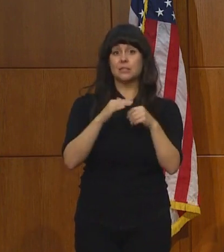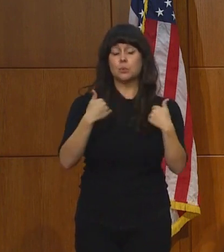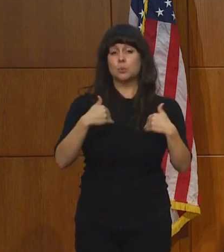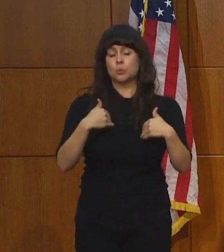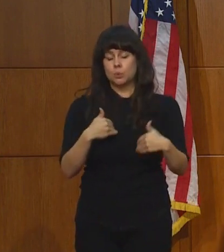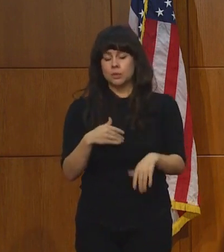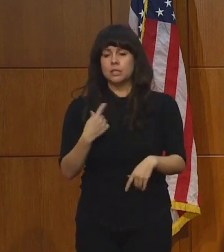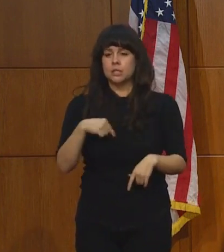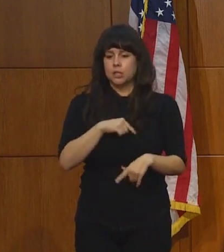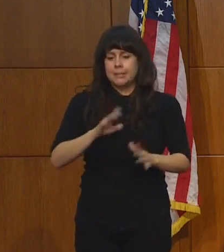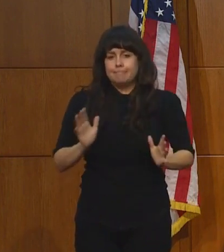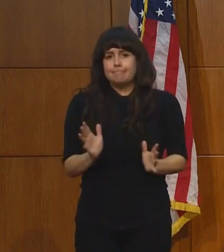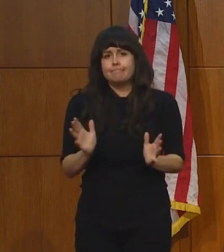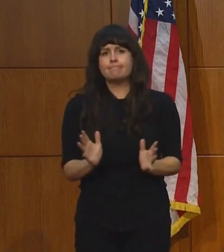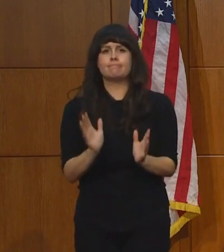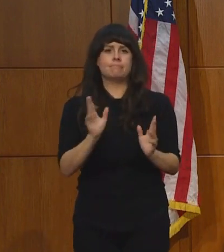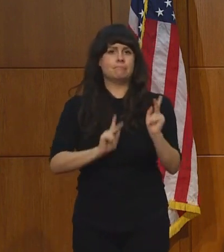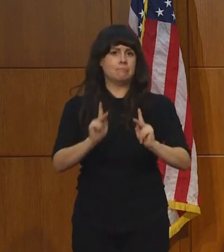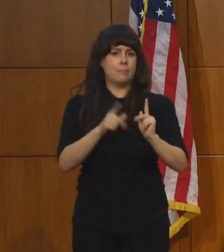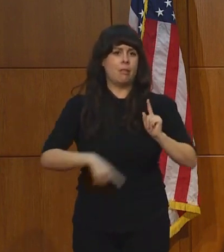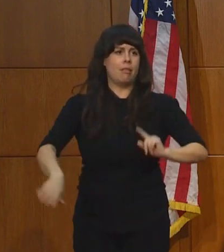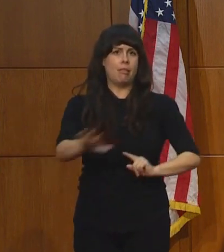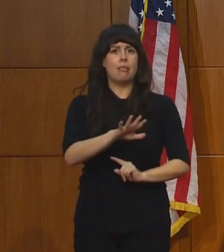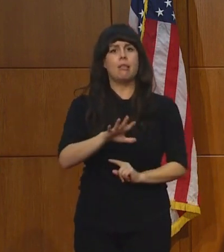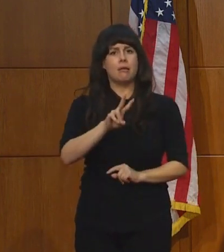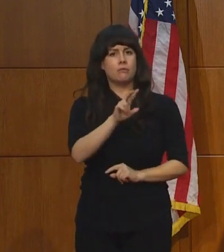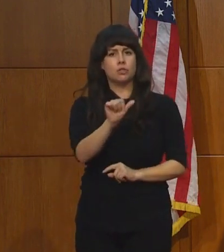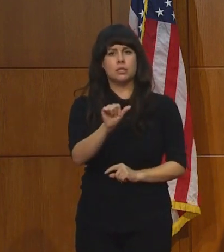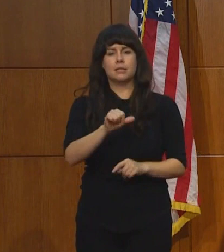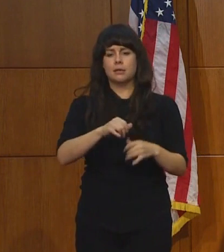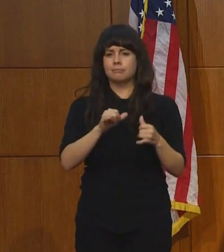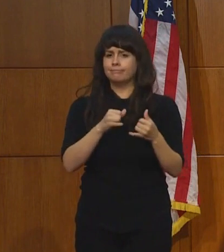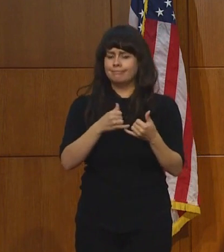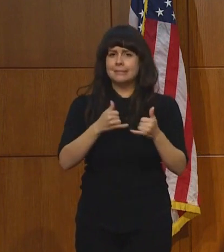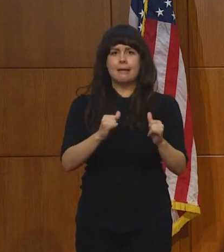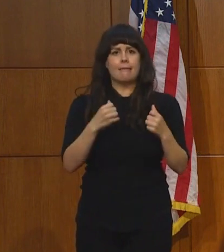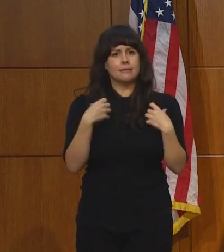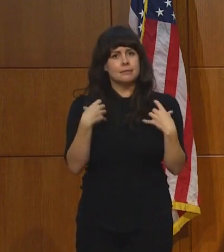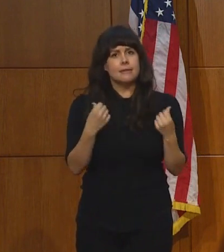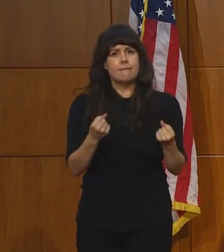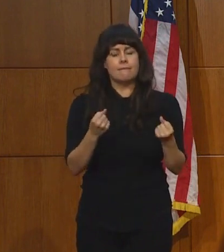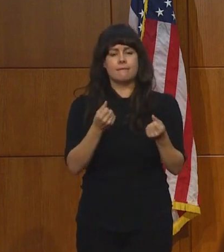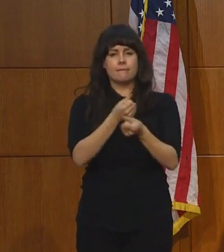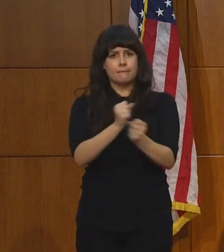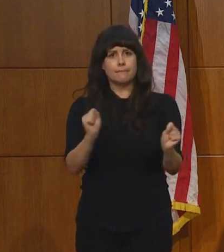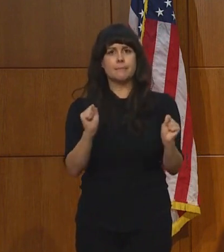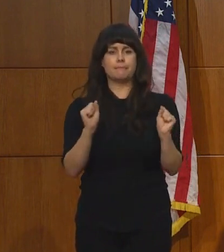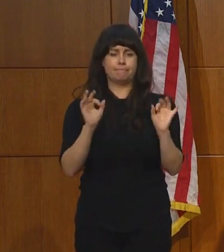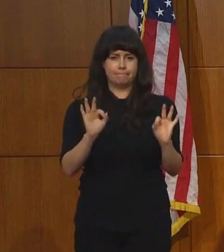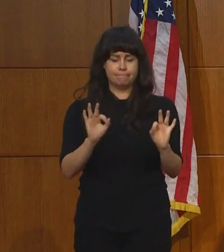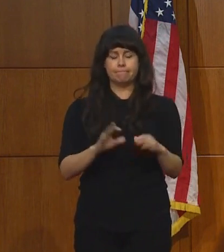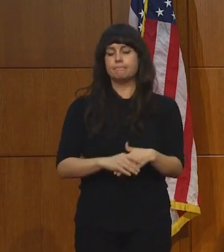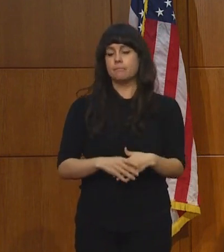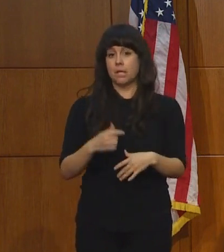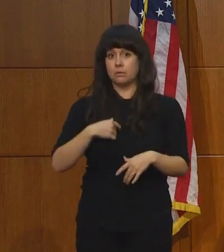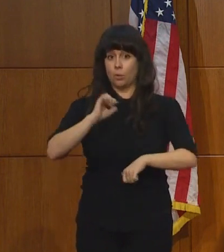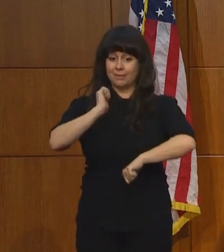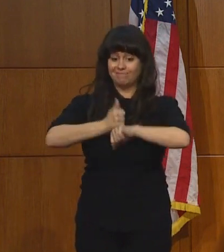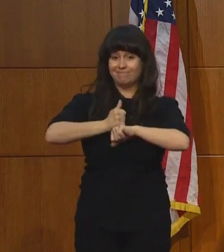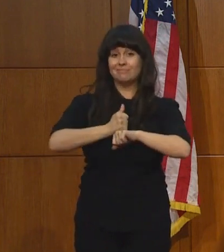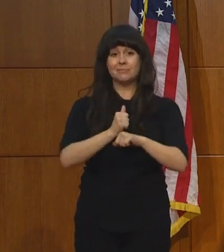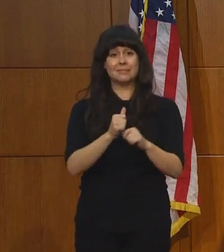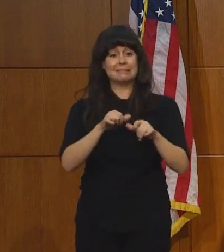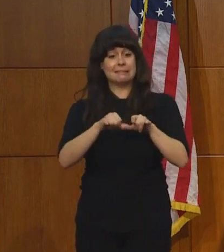Virginians to do everything possible to stay safe and healthy. I issued a stay-at-home order. We